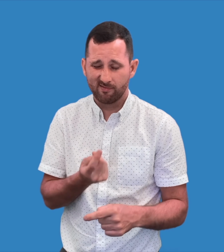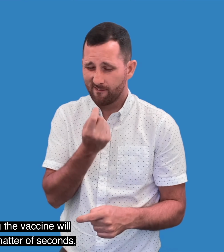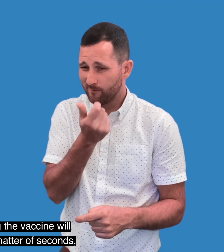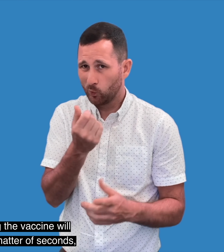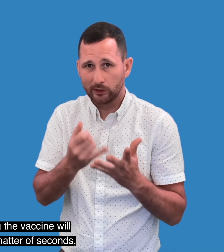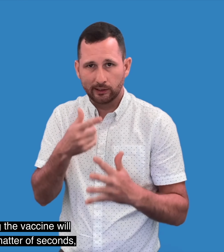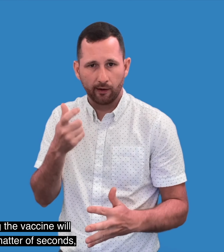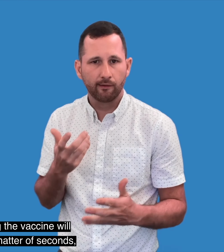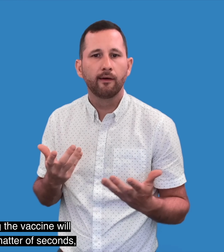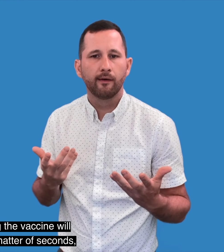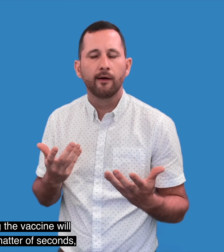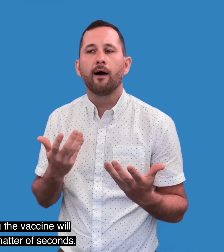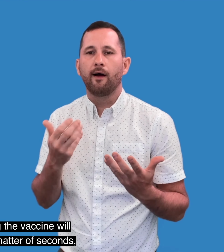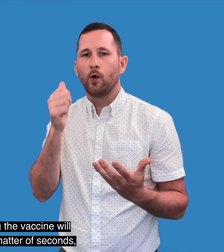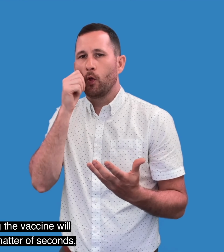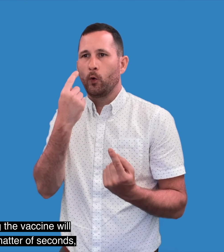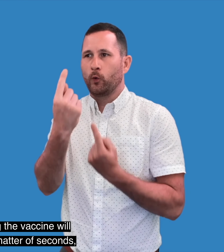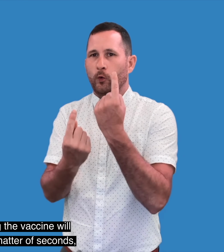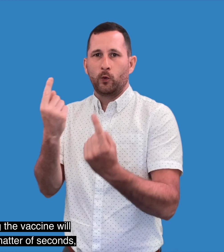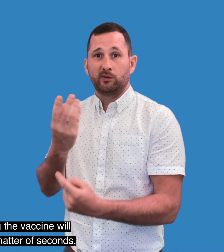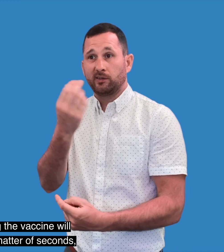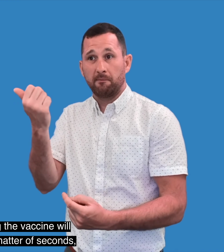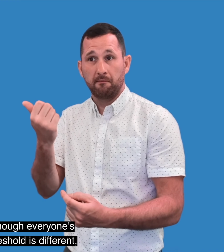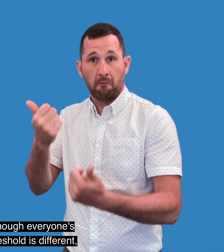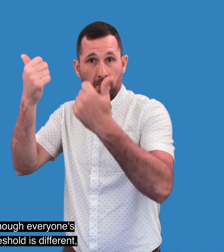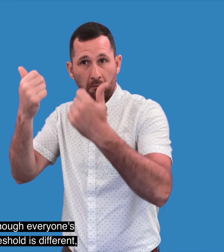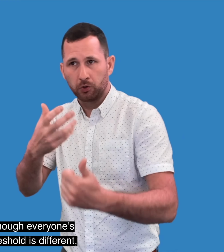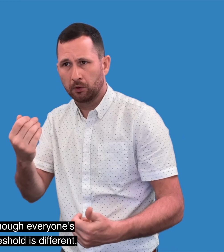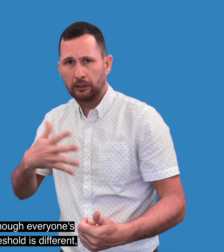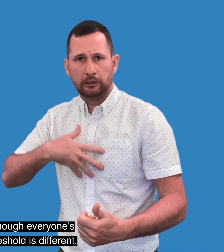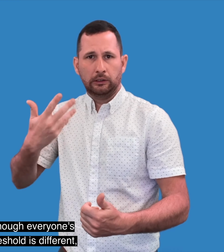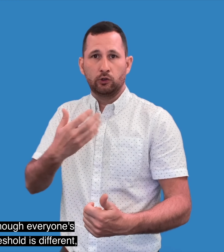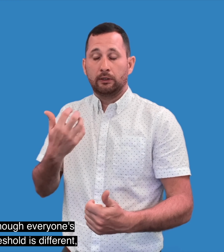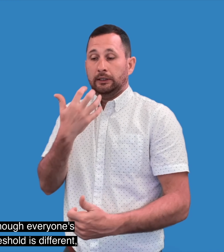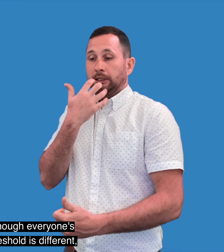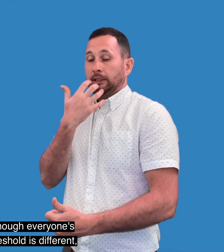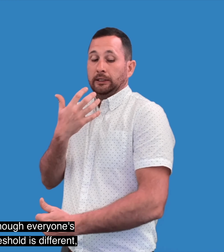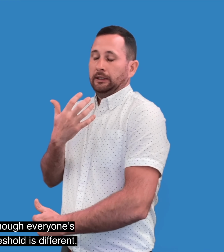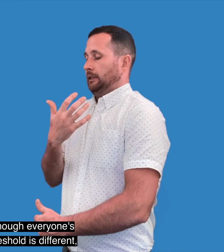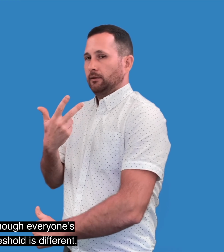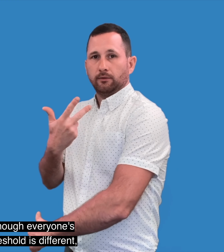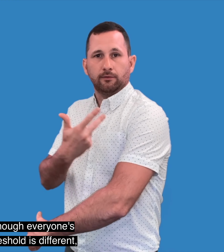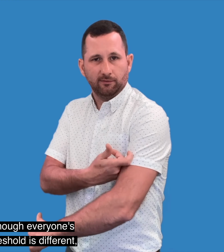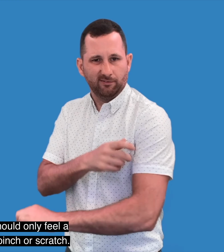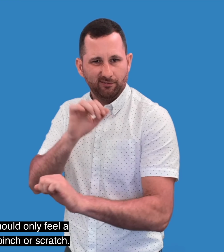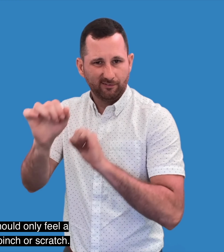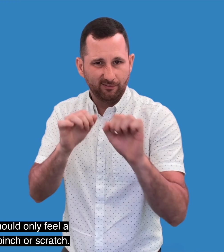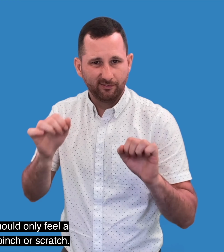Having the vaccine will take a matter of seconds, and although everyone's pain threshold is different, you should only